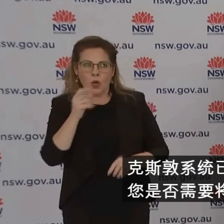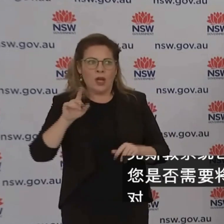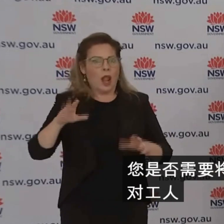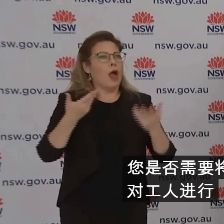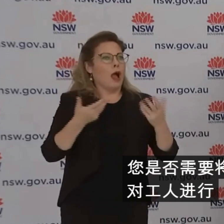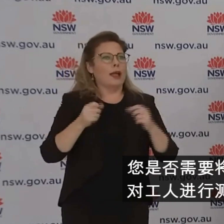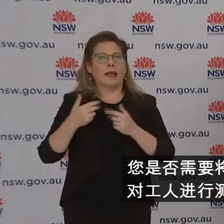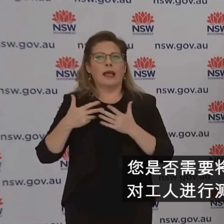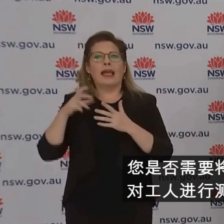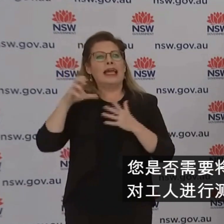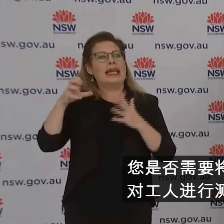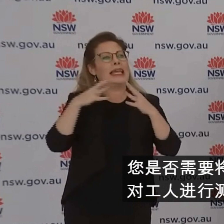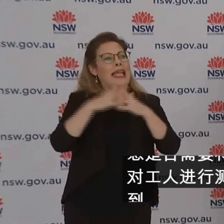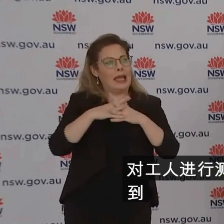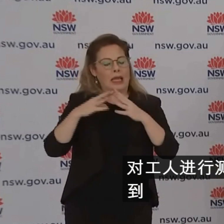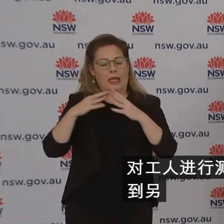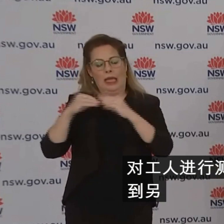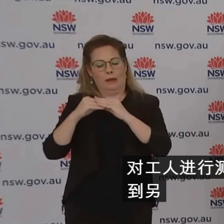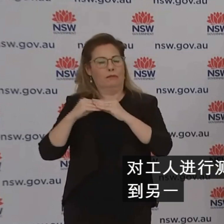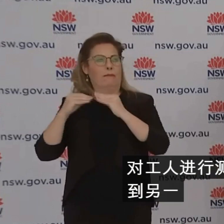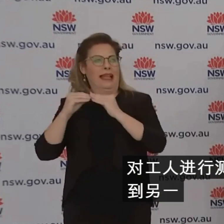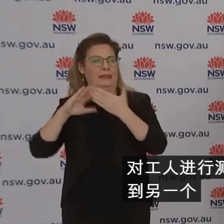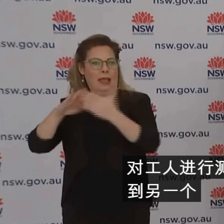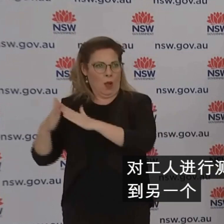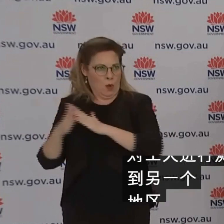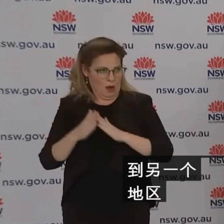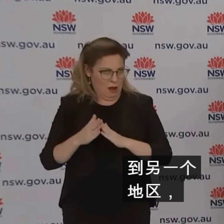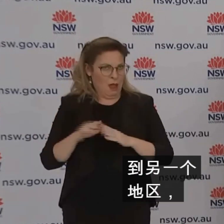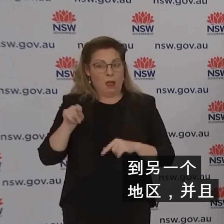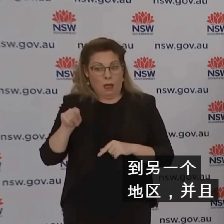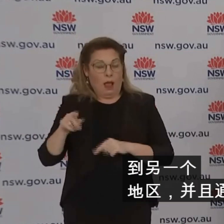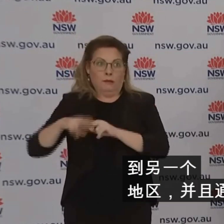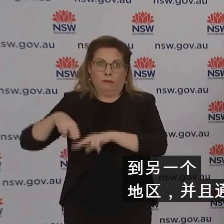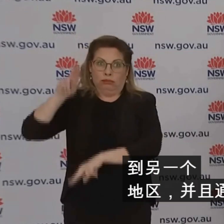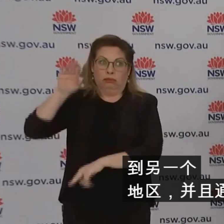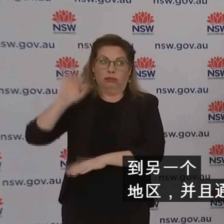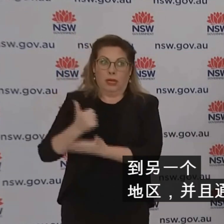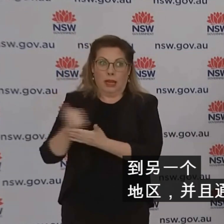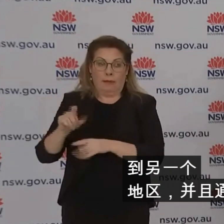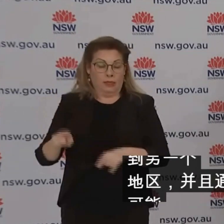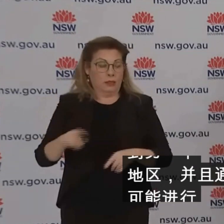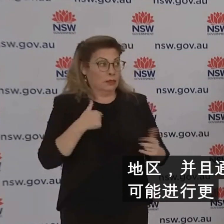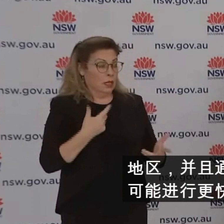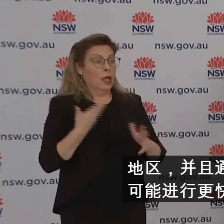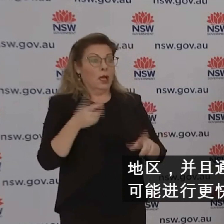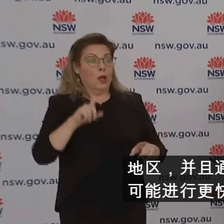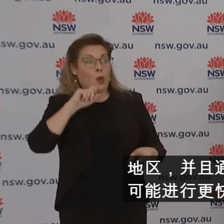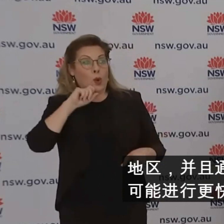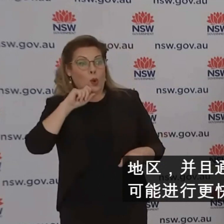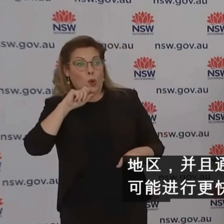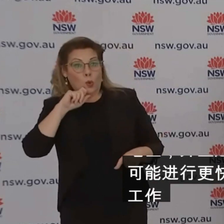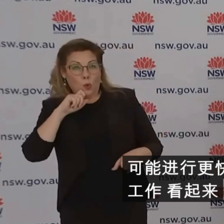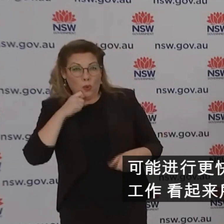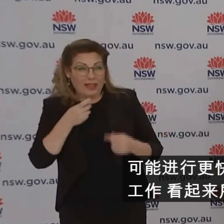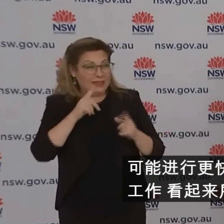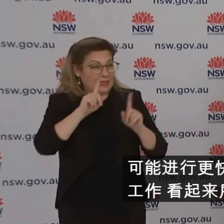spread the requirement for workers to be tested every 3 days through a further region? And with rapid testing, is there a chance of more rapid testing being